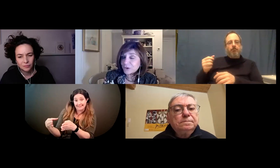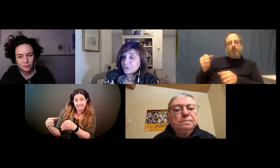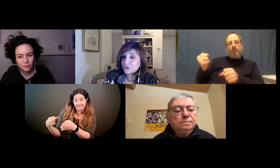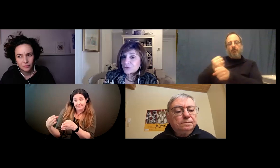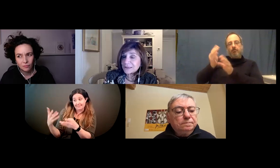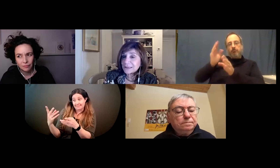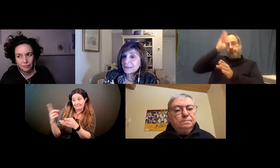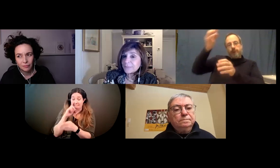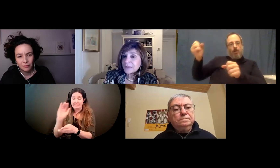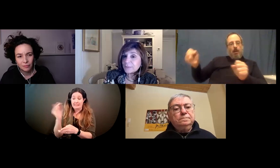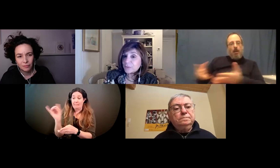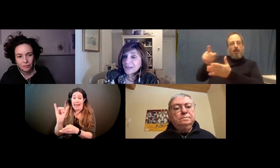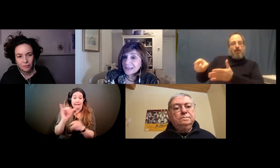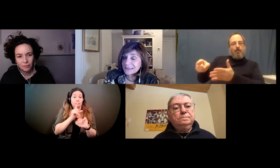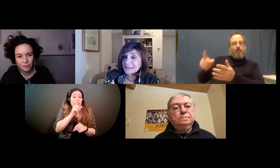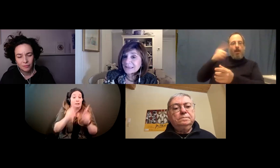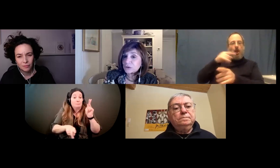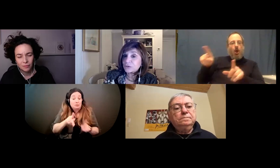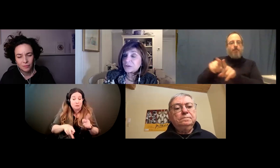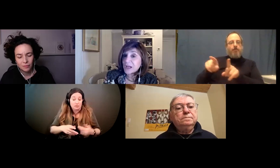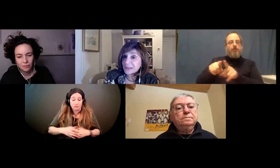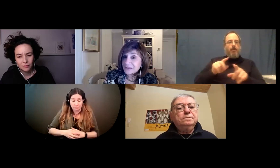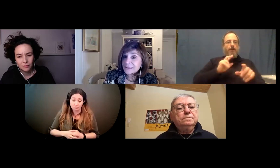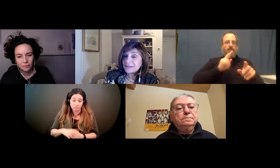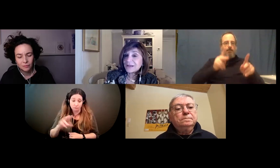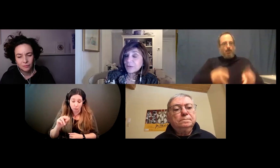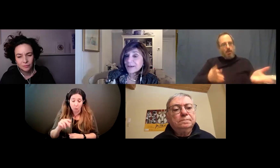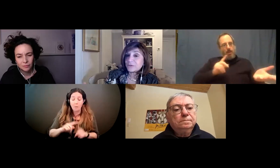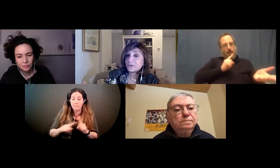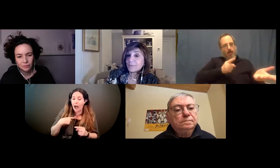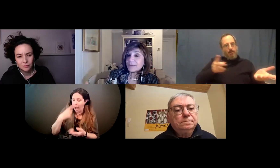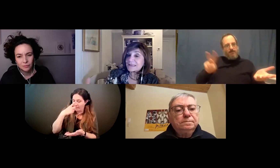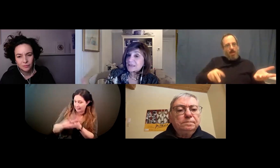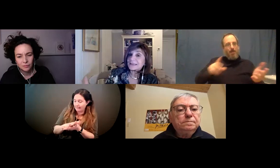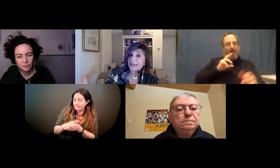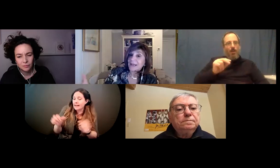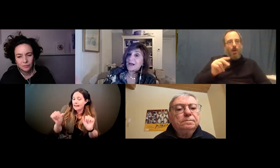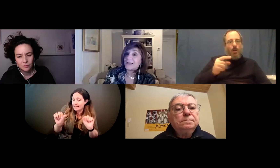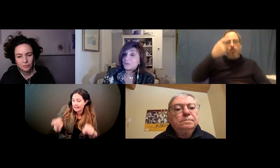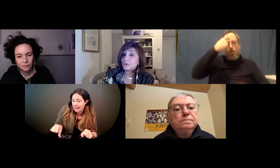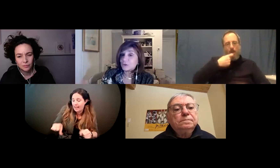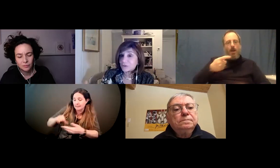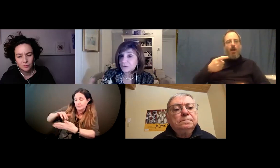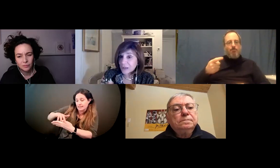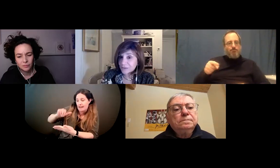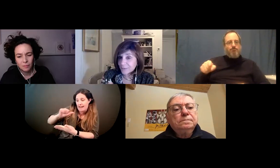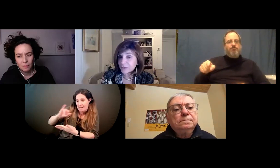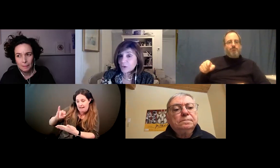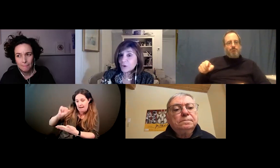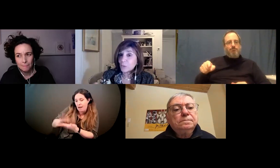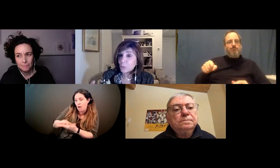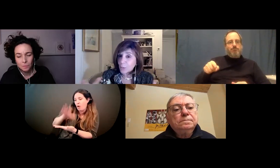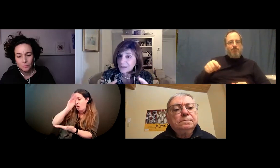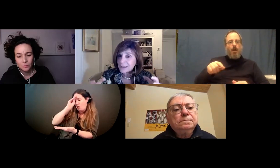but you certainly in both cases can learn a lot about how, by studying AI, you can learn a lot